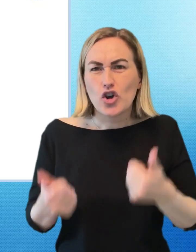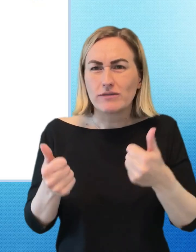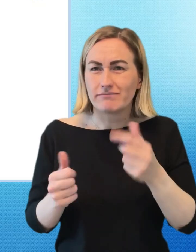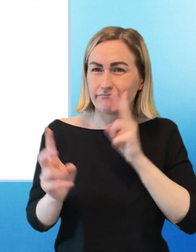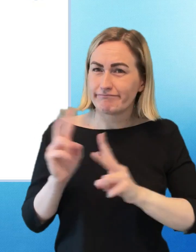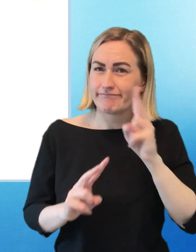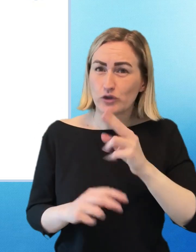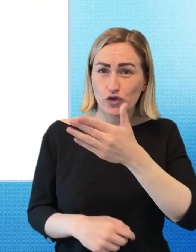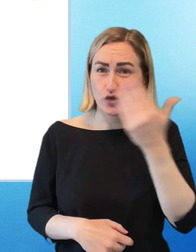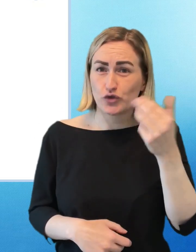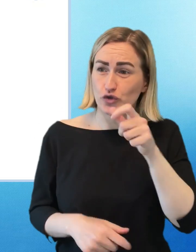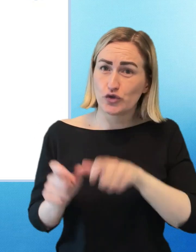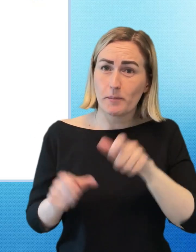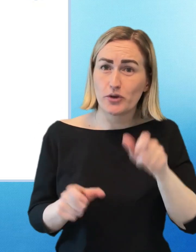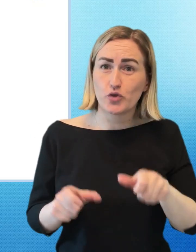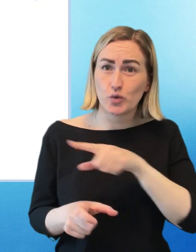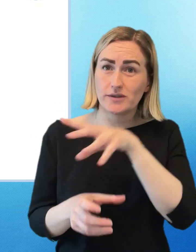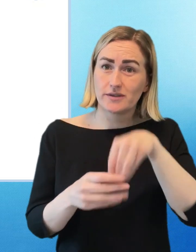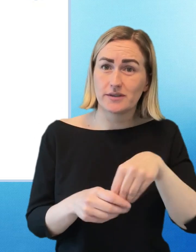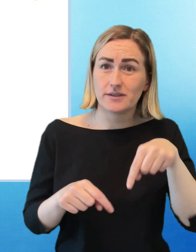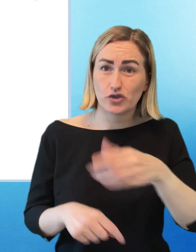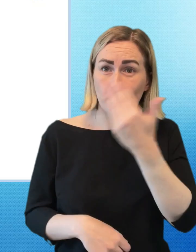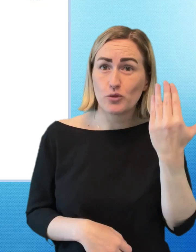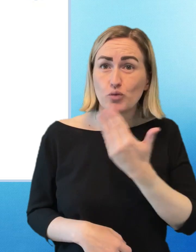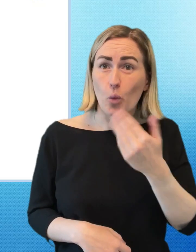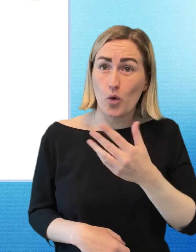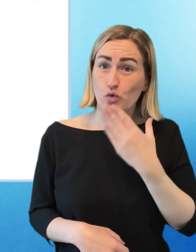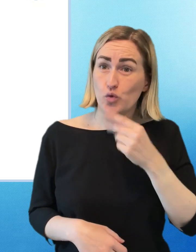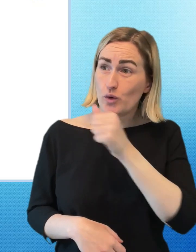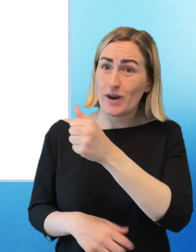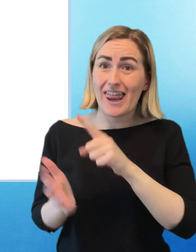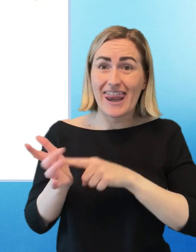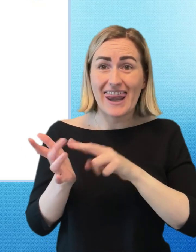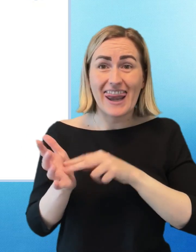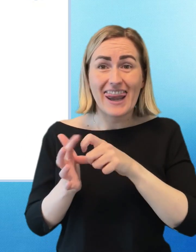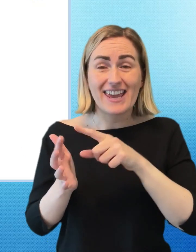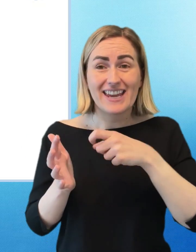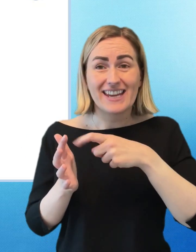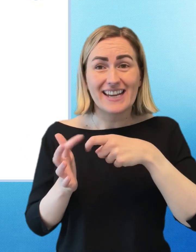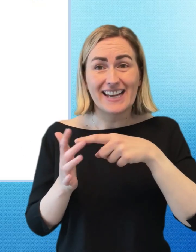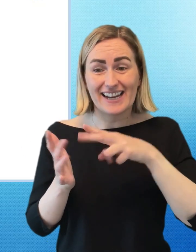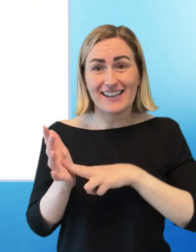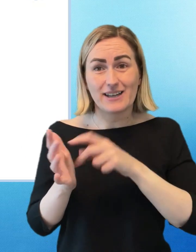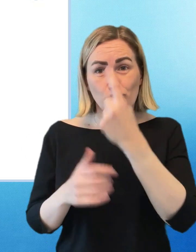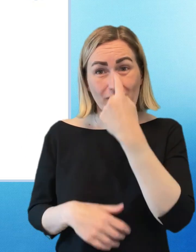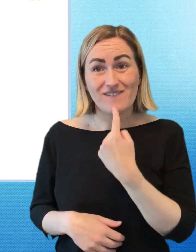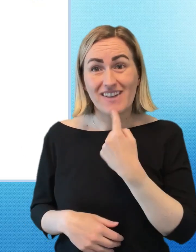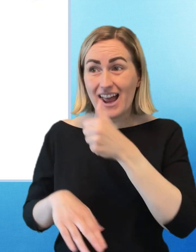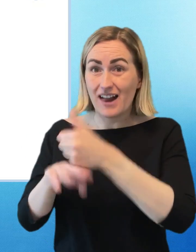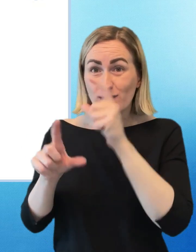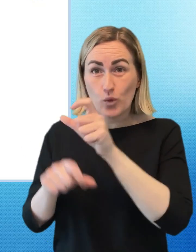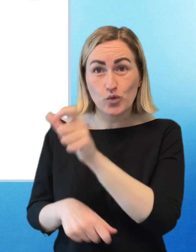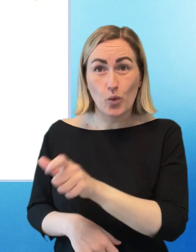up LinkedIn profiles after the summer school. It was also really important to keep instructions simple.